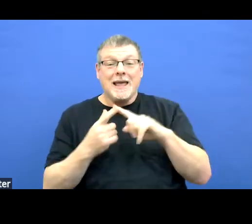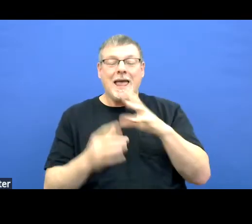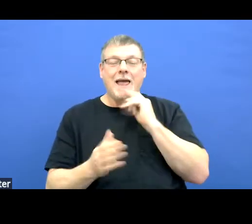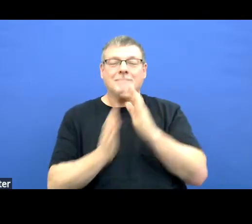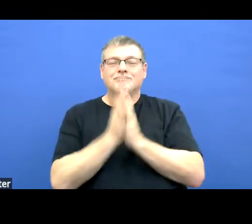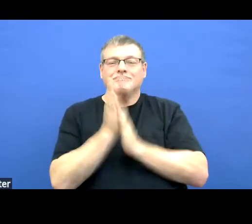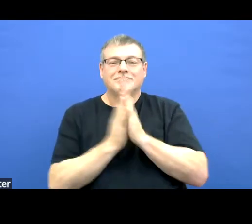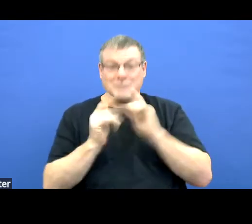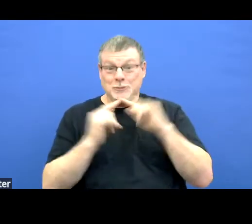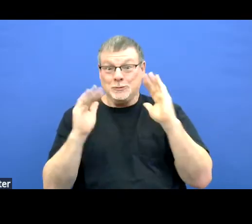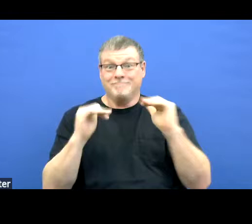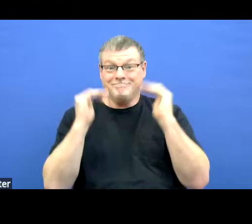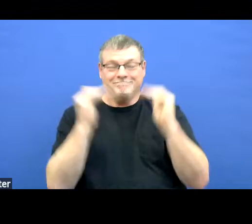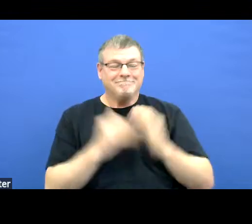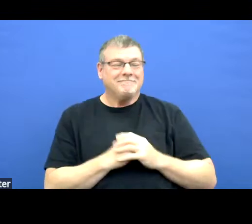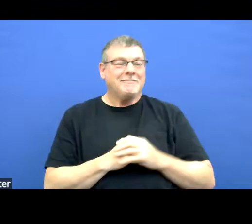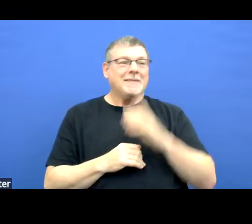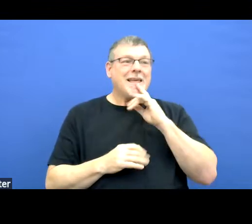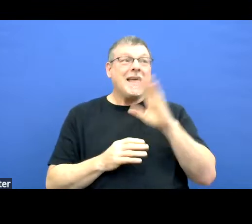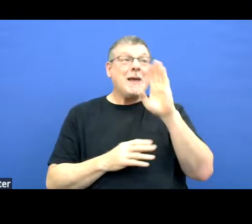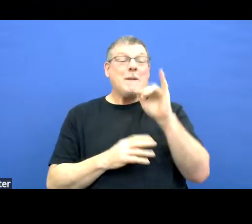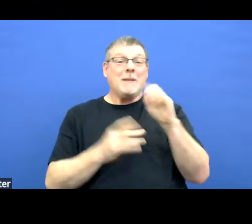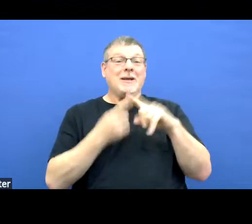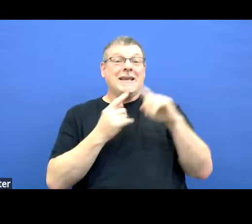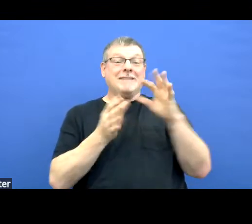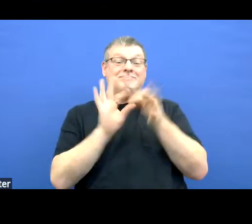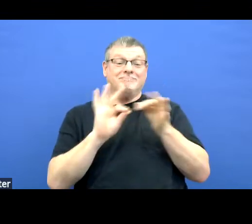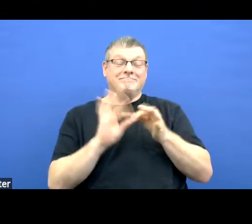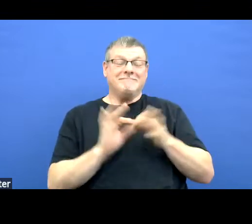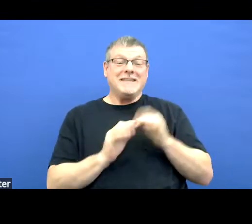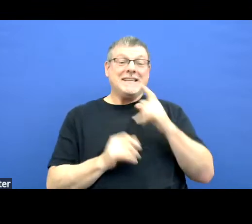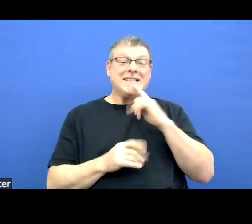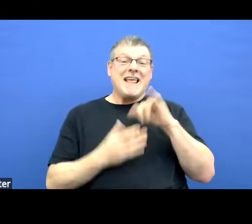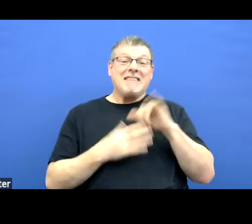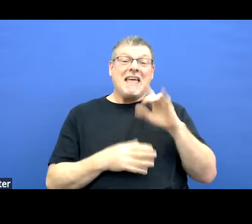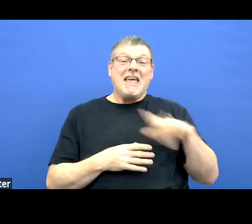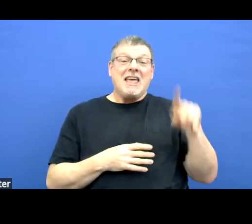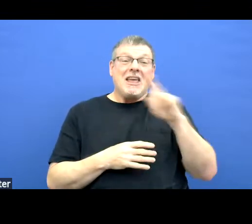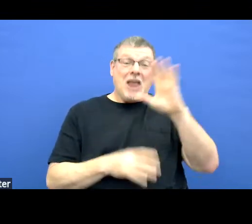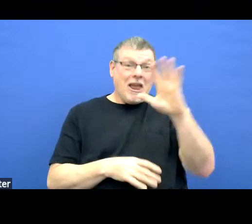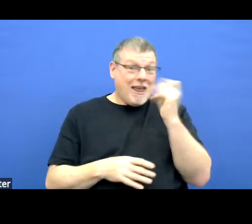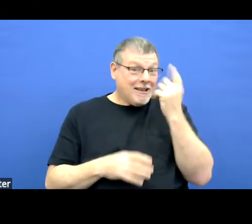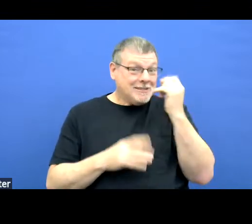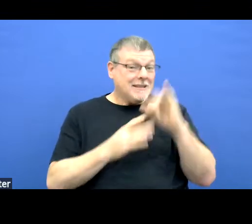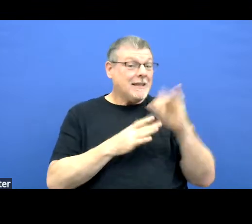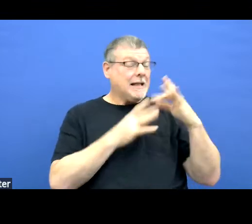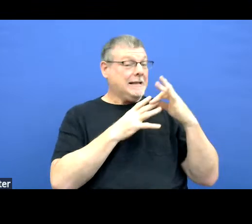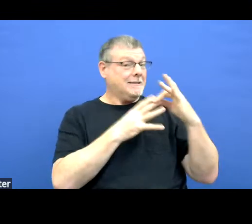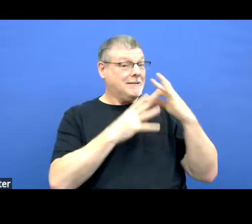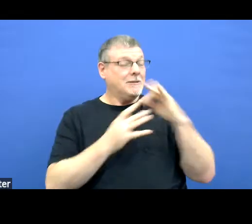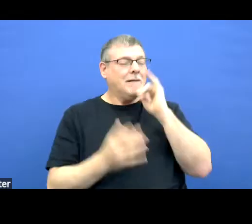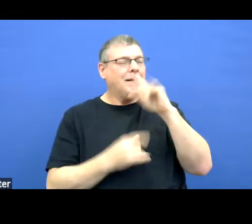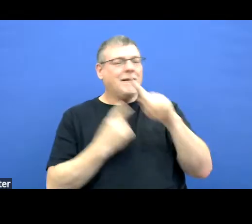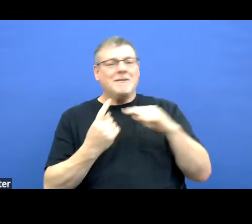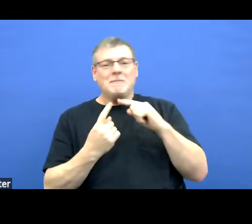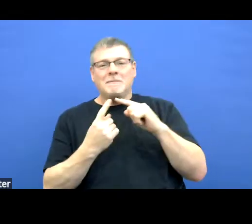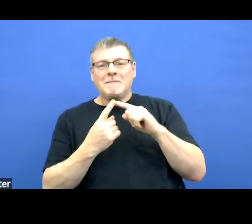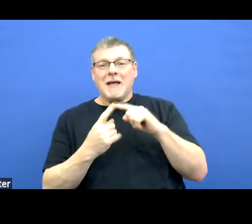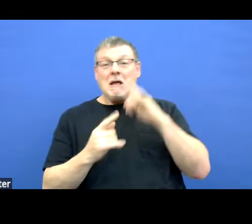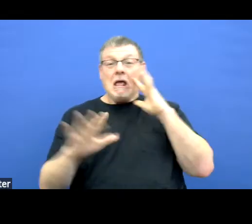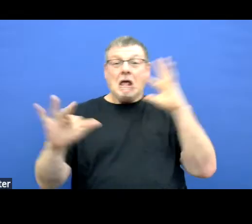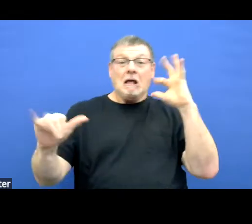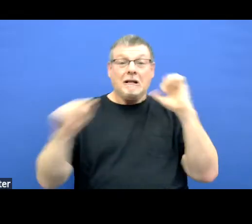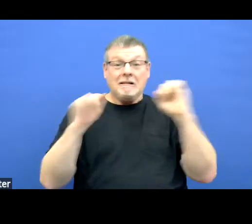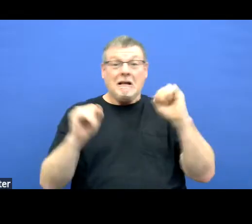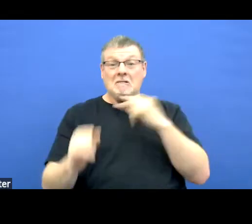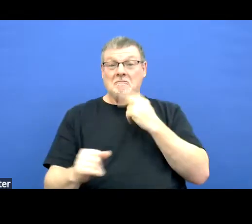eagerness to excel. In her bio sketch, Samaria says that it's her understanding that leadership is not about being the loudest voice